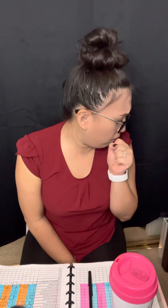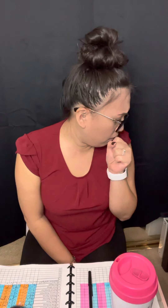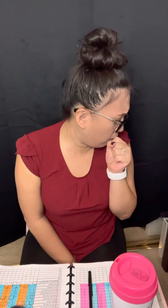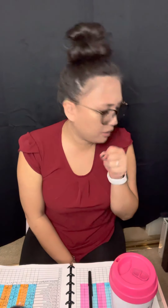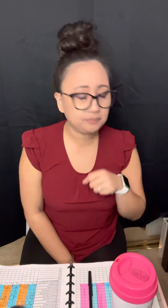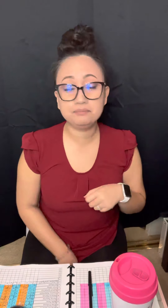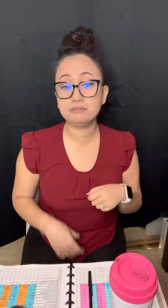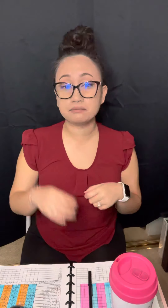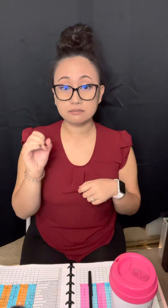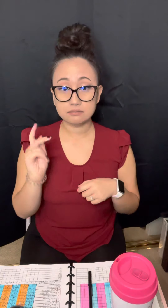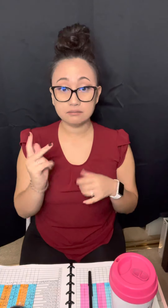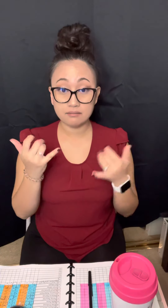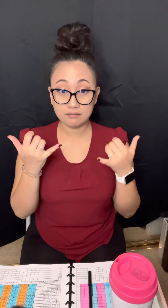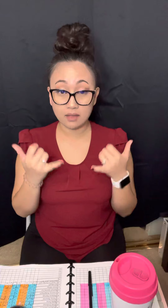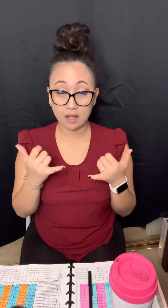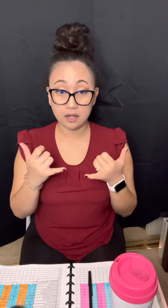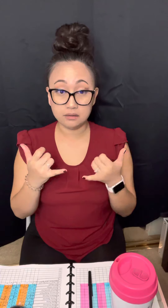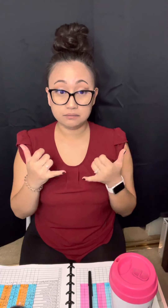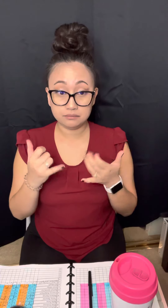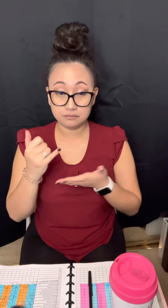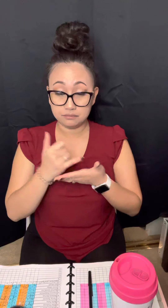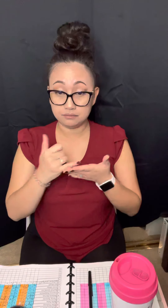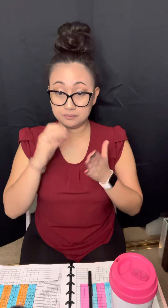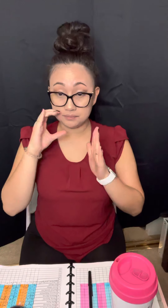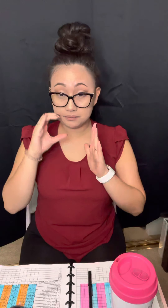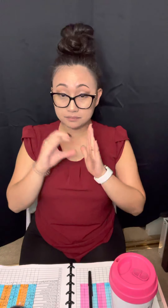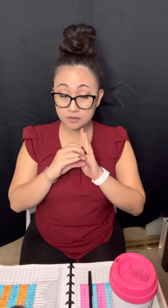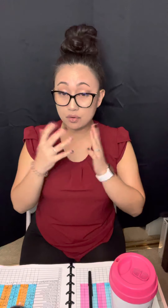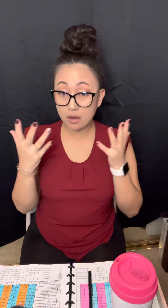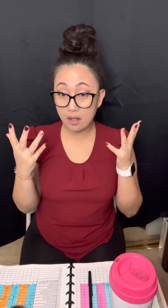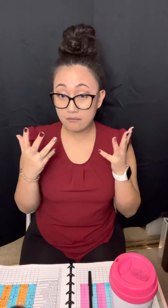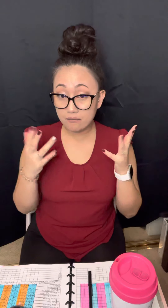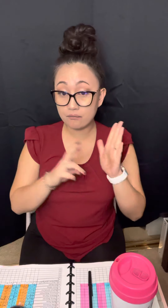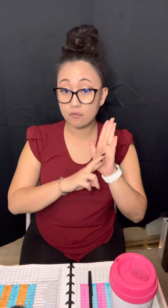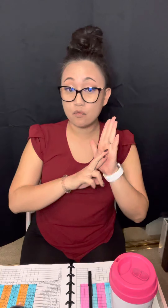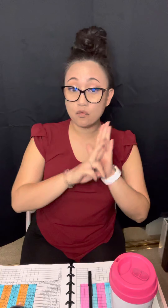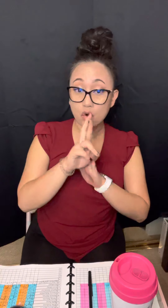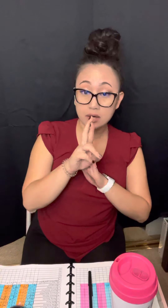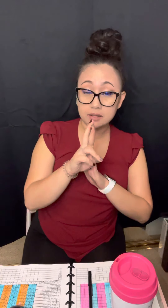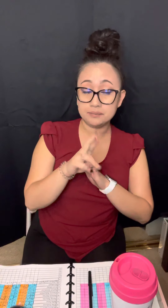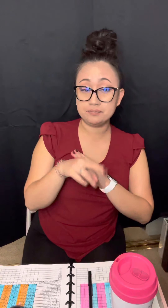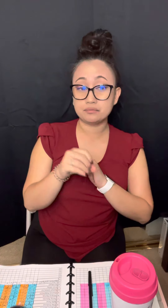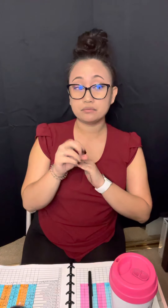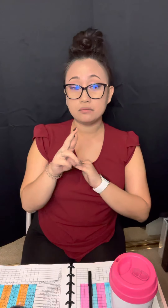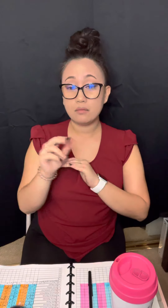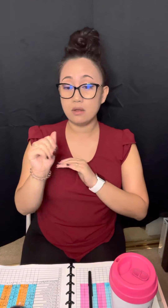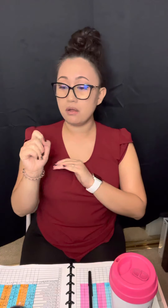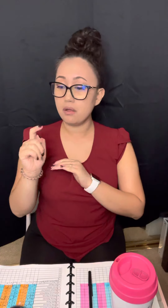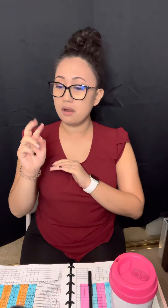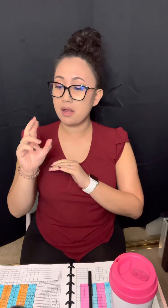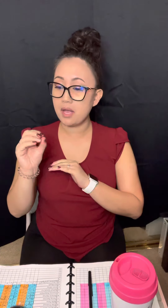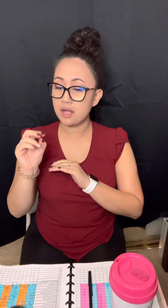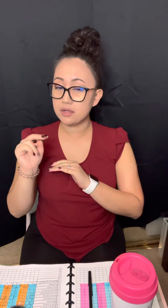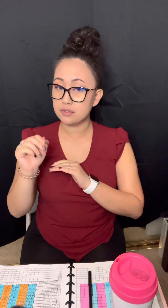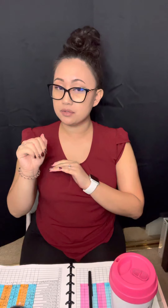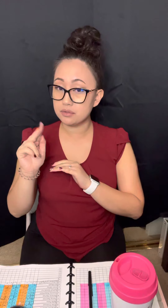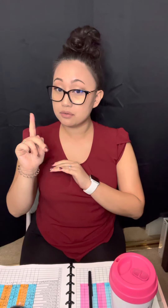a rocket ship, or you can draw a picture of an astronaut, or you can draw a picture of the rover on